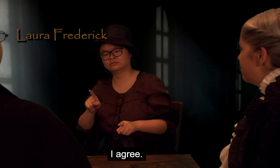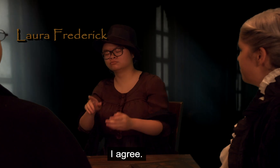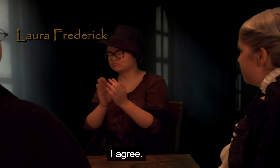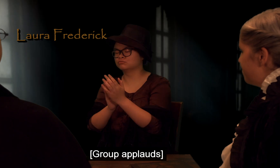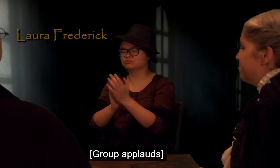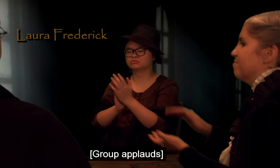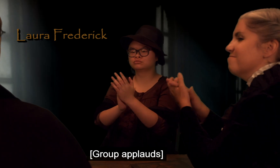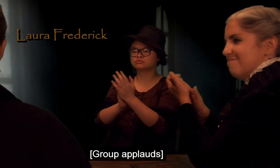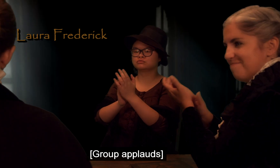agree.